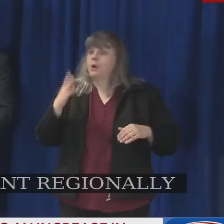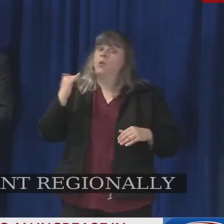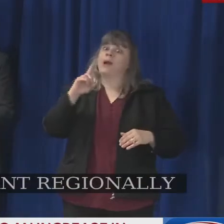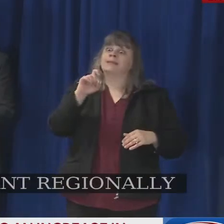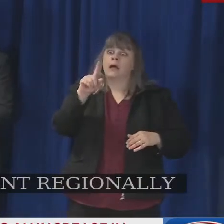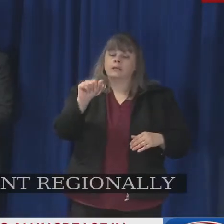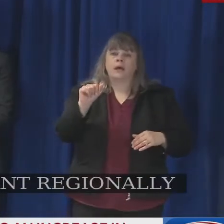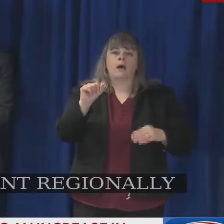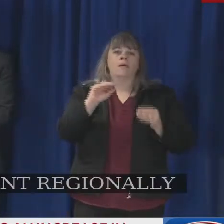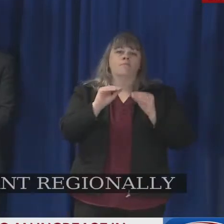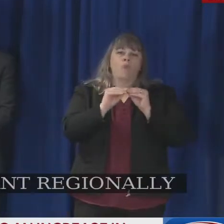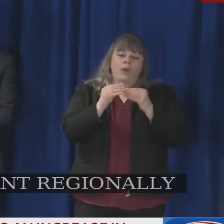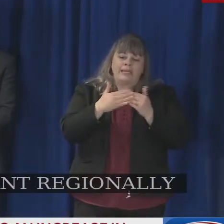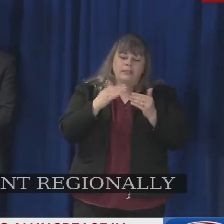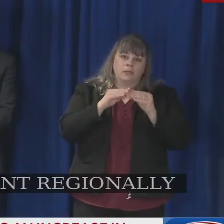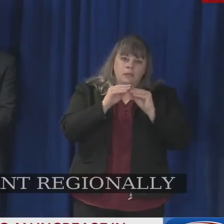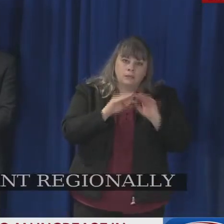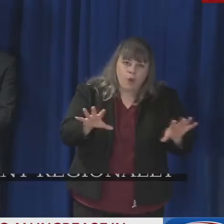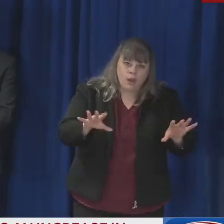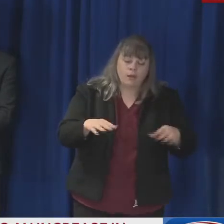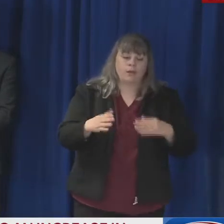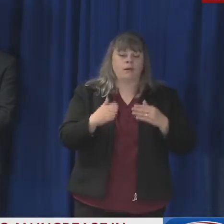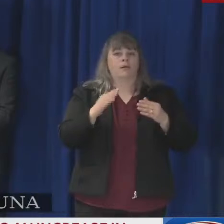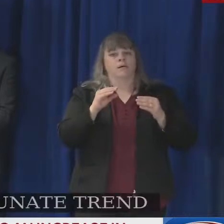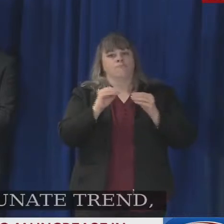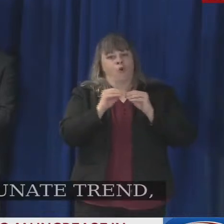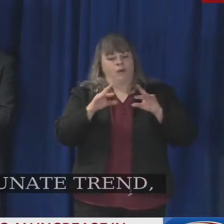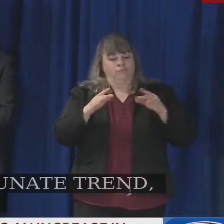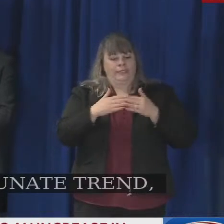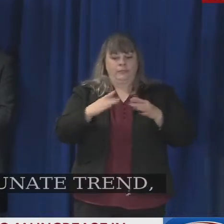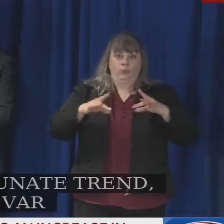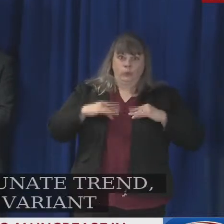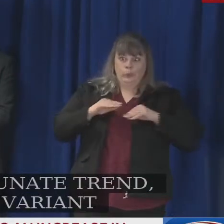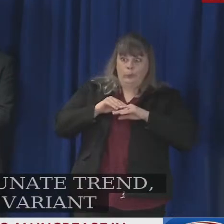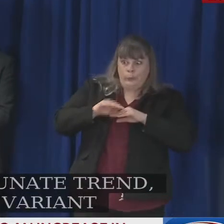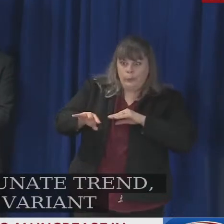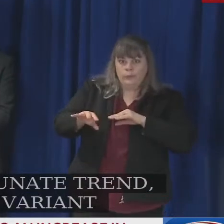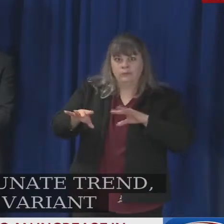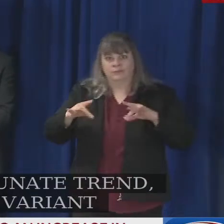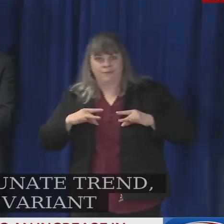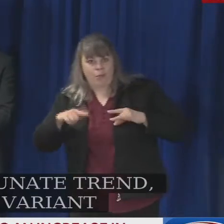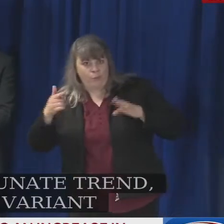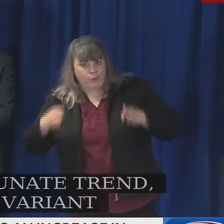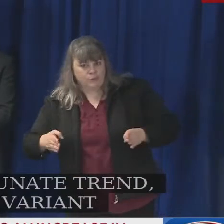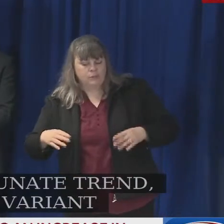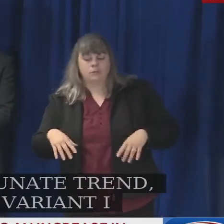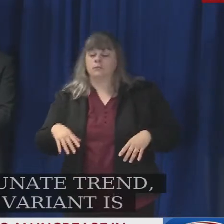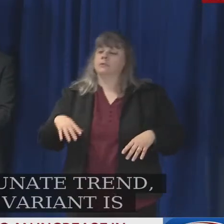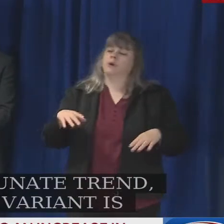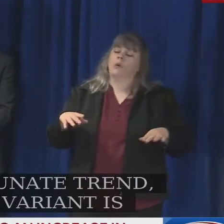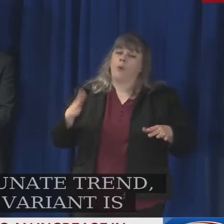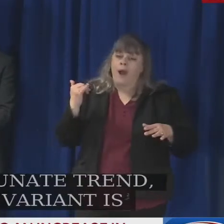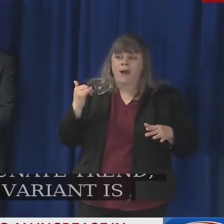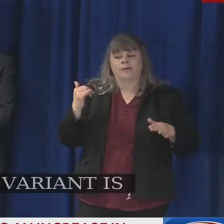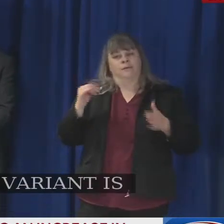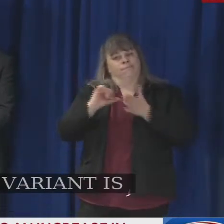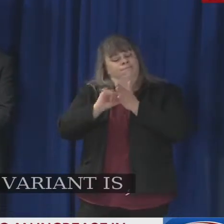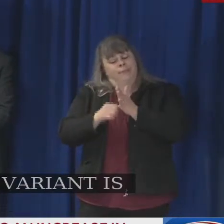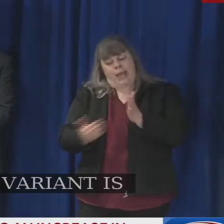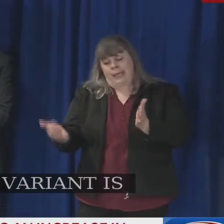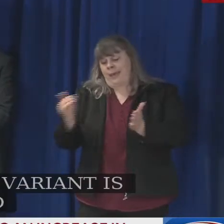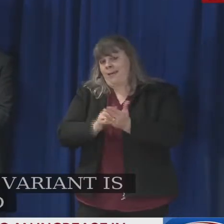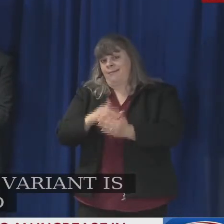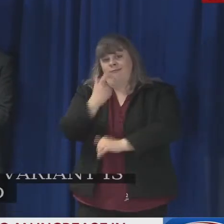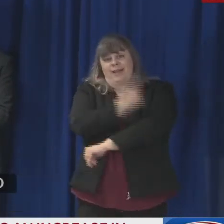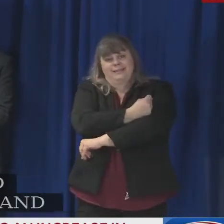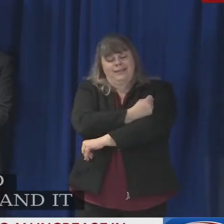infectious. It's more easily to be spread. It's more easy to be spread person to person. It highlights the importance of people, if they haven't already taken that step, people getting